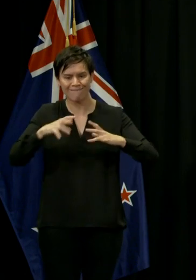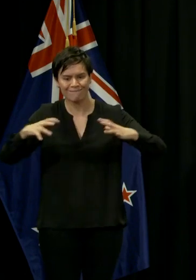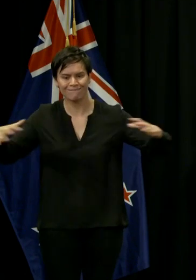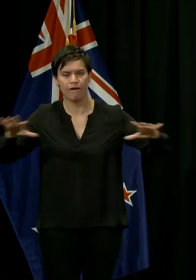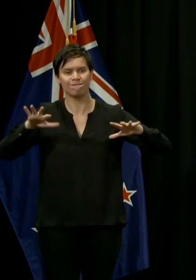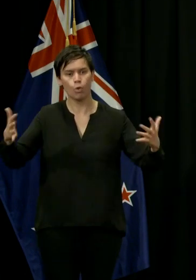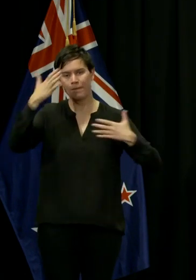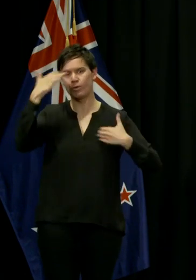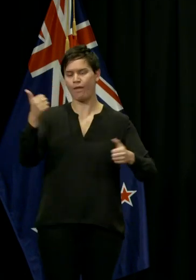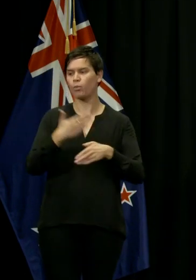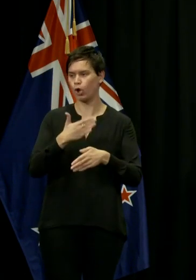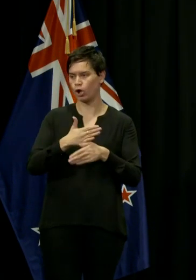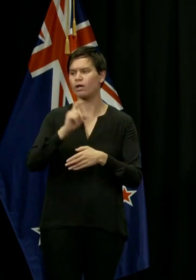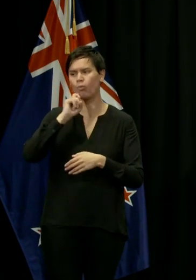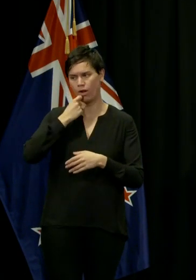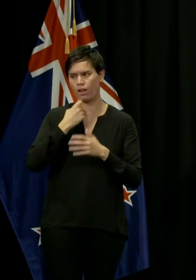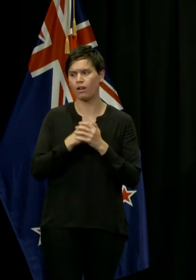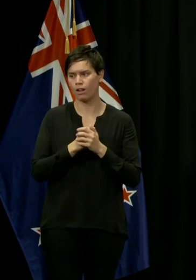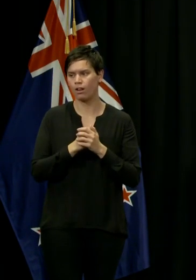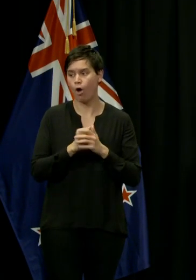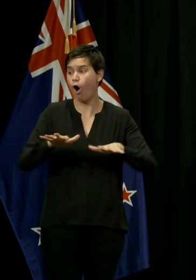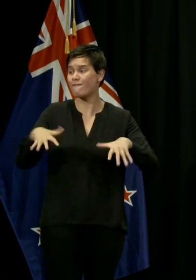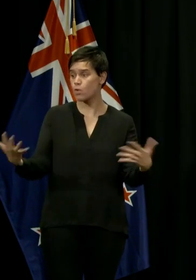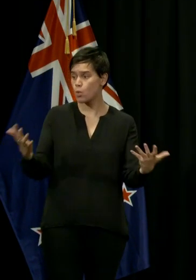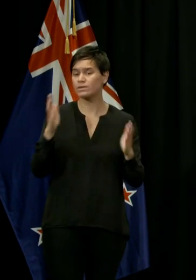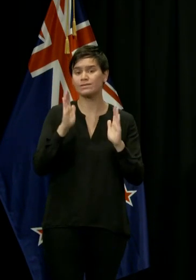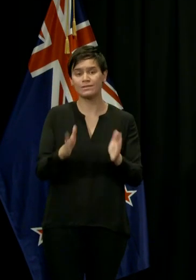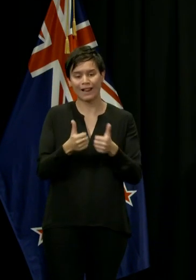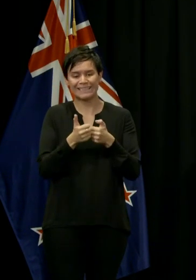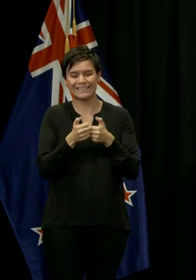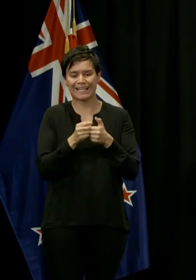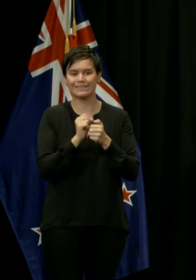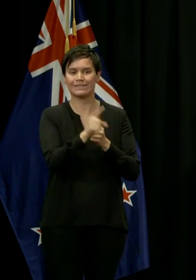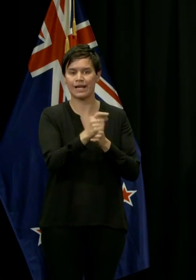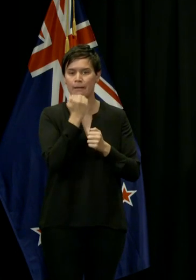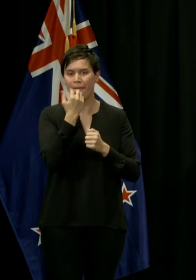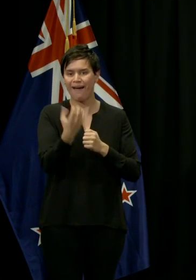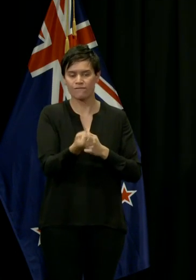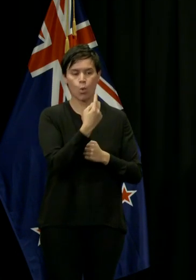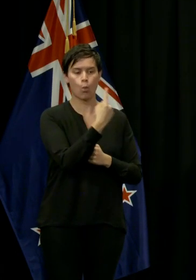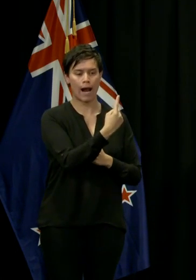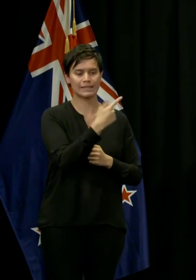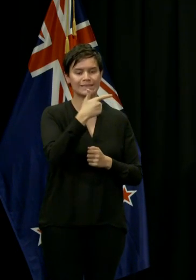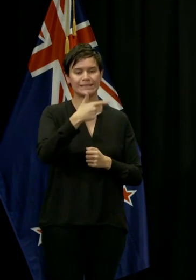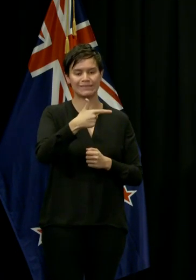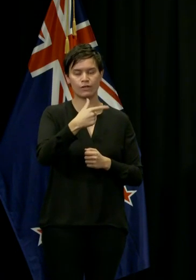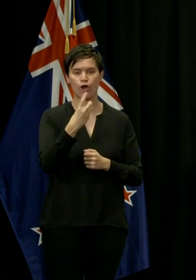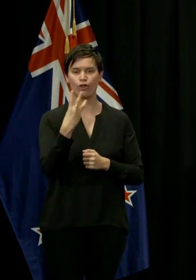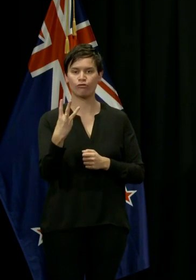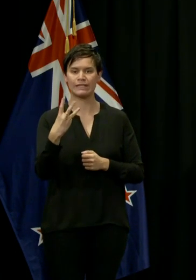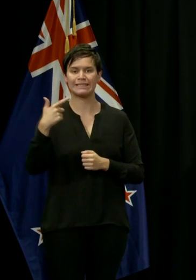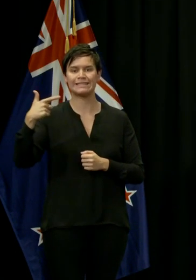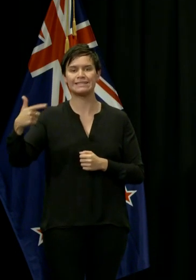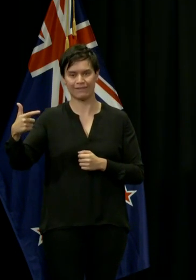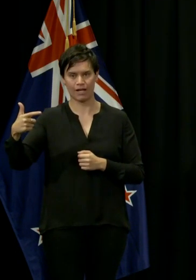needs. We, of course, still have the 1737 line, but I'm interested in thinking about how we can utilise other government